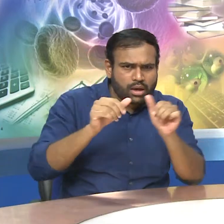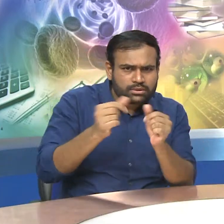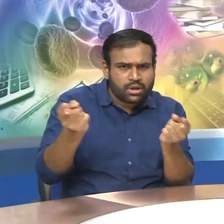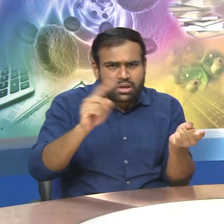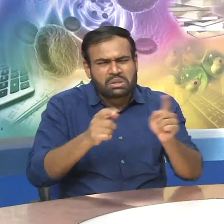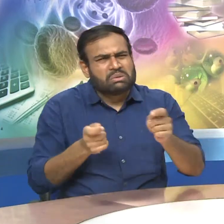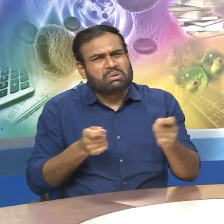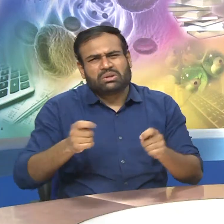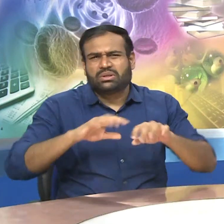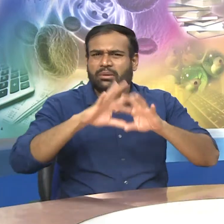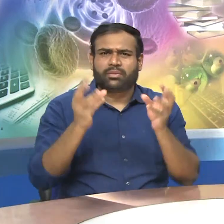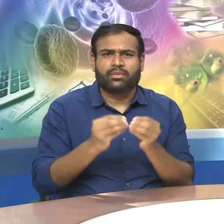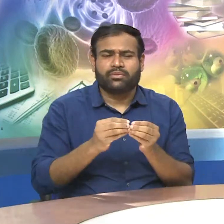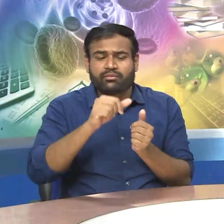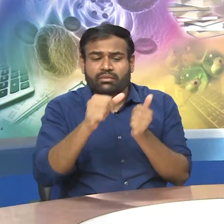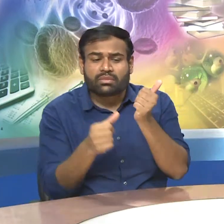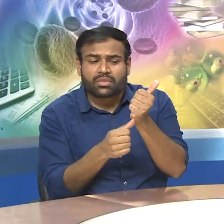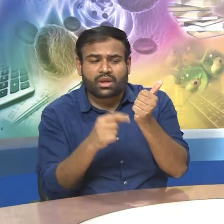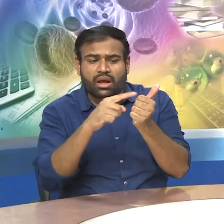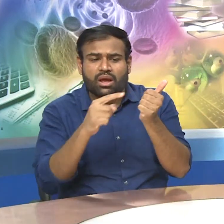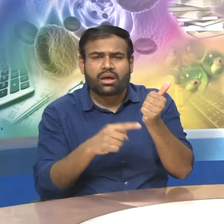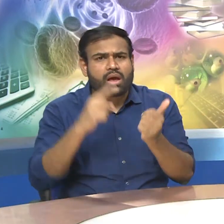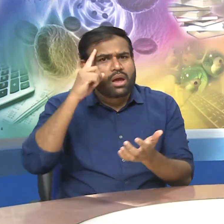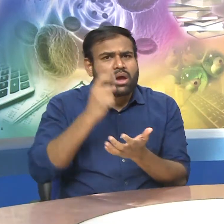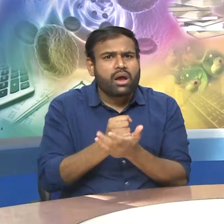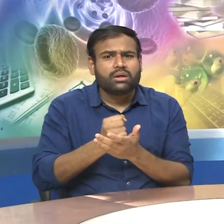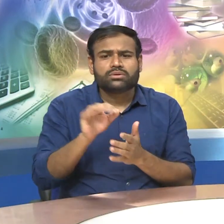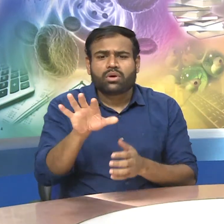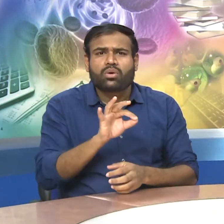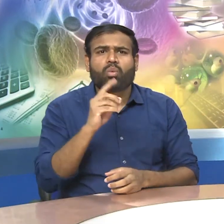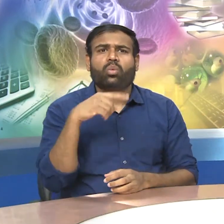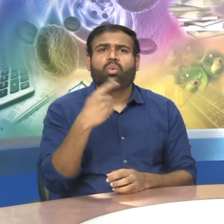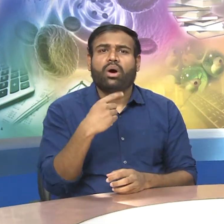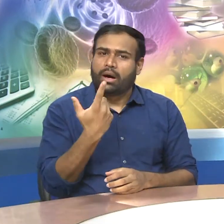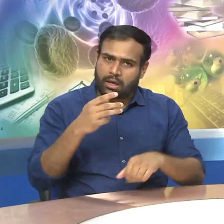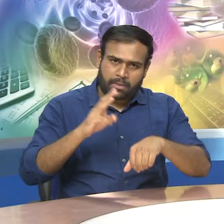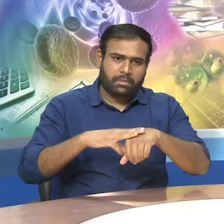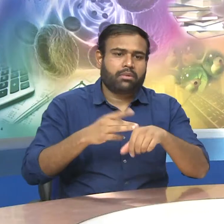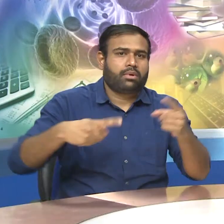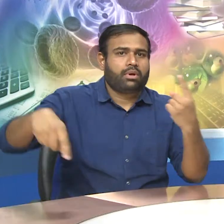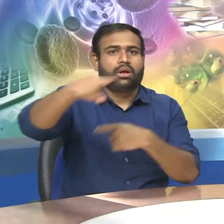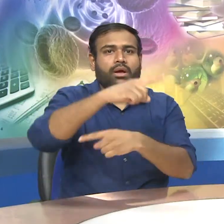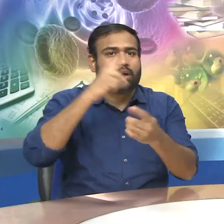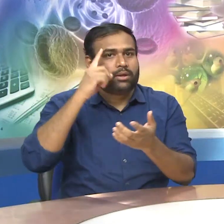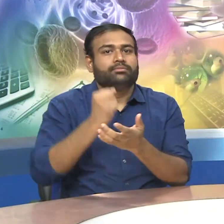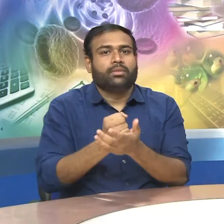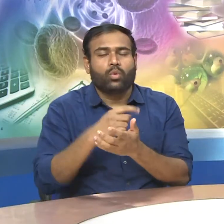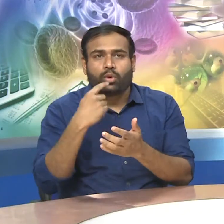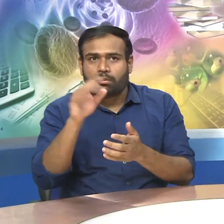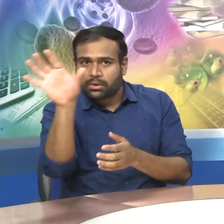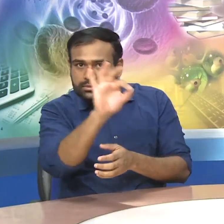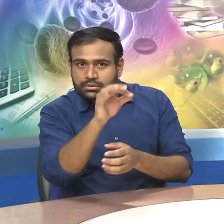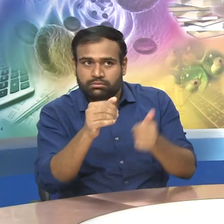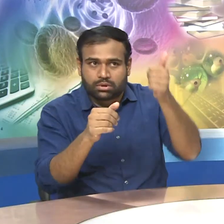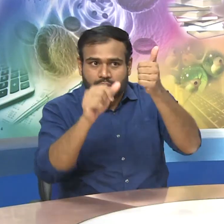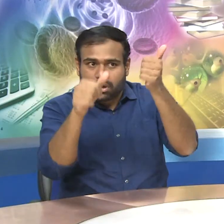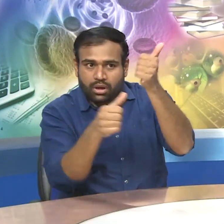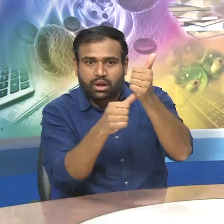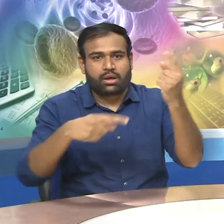The Deputy Speaker presides over the meeting during the absence of the Speaker.